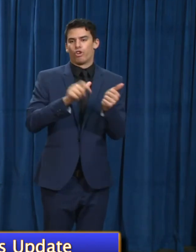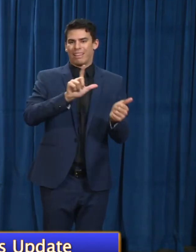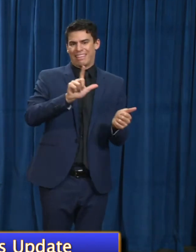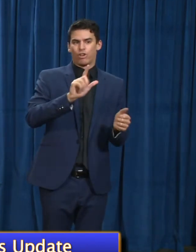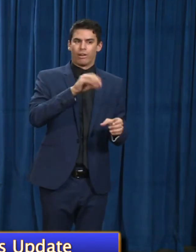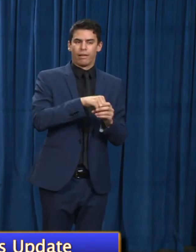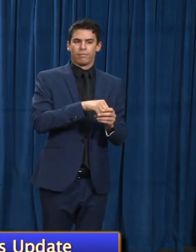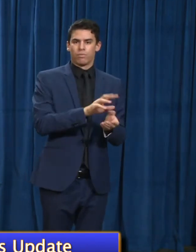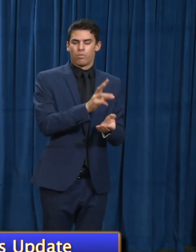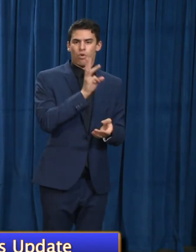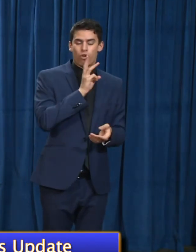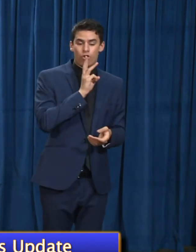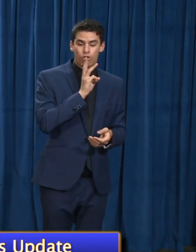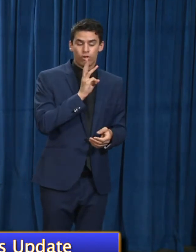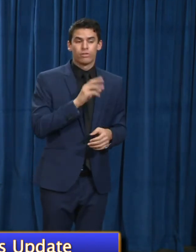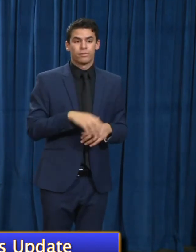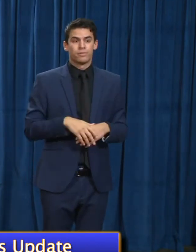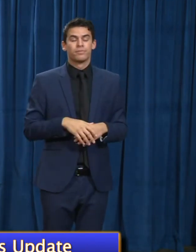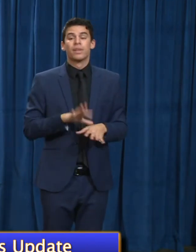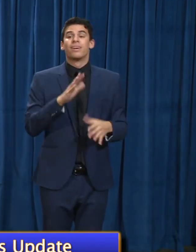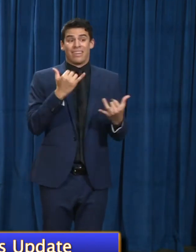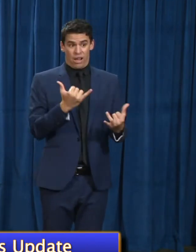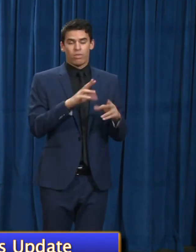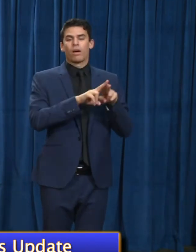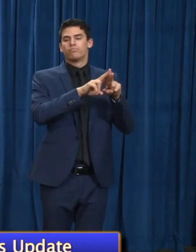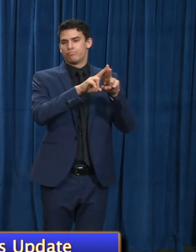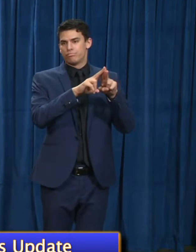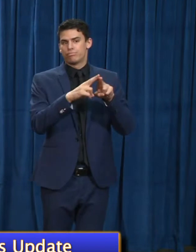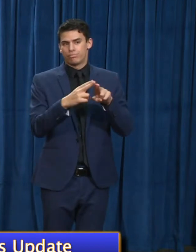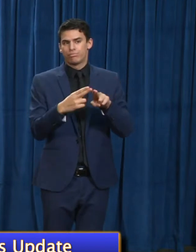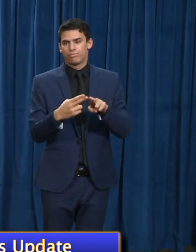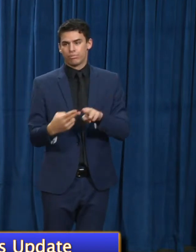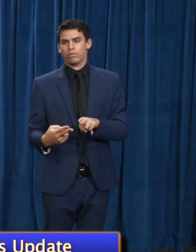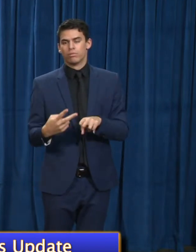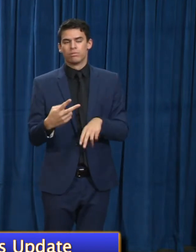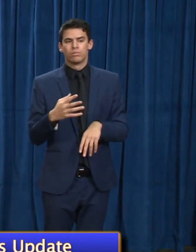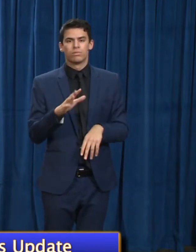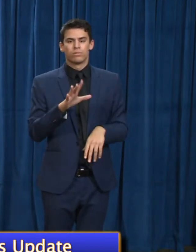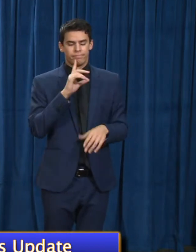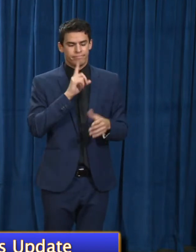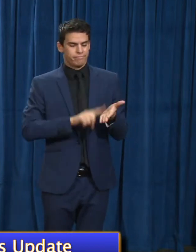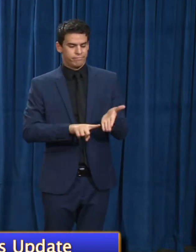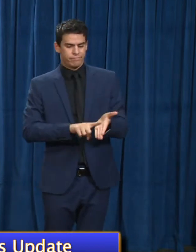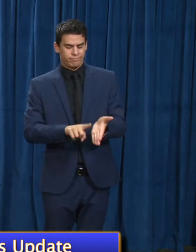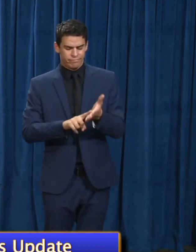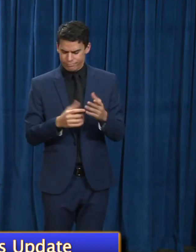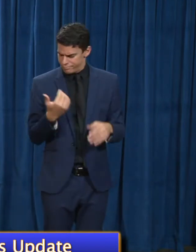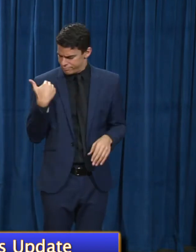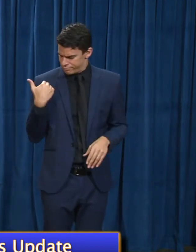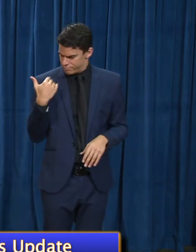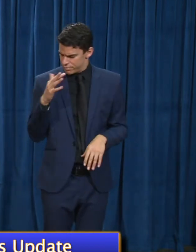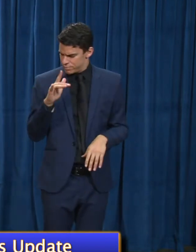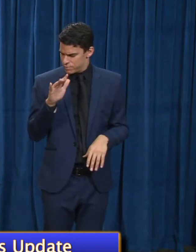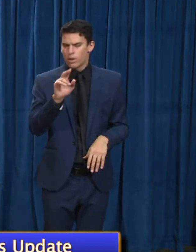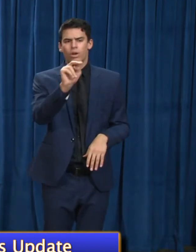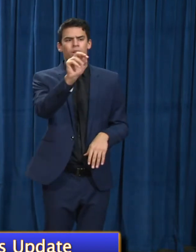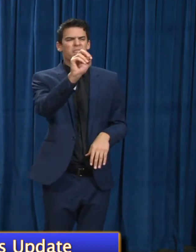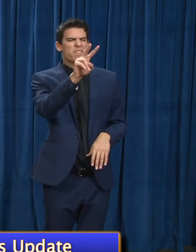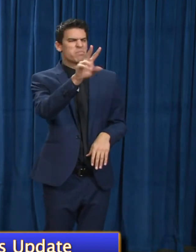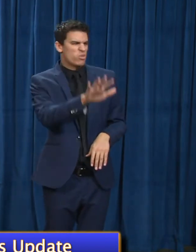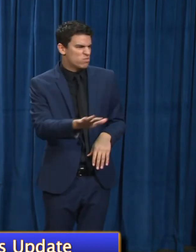Those concentrations went substantially down recently, back in November or